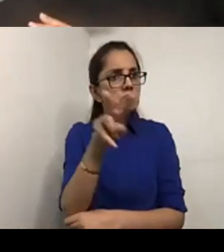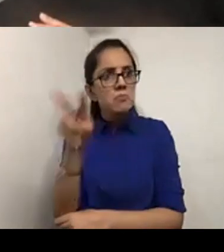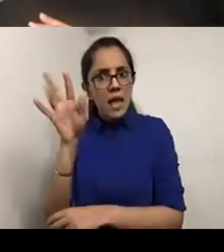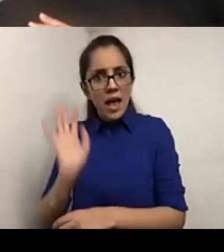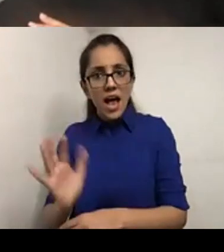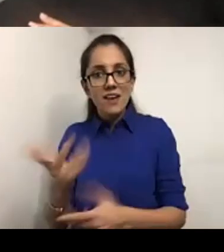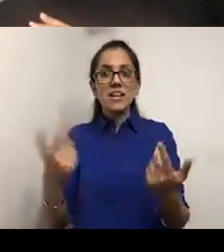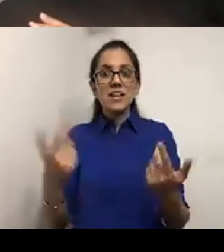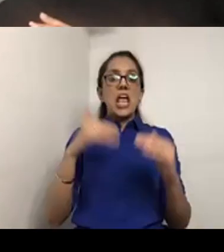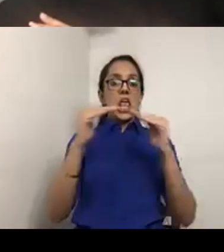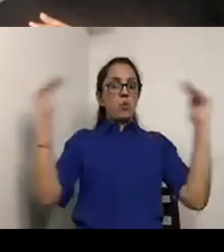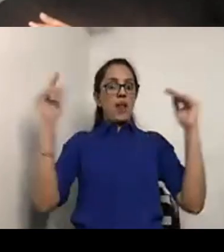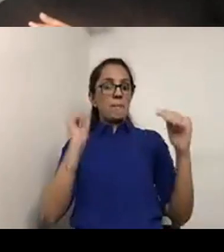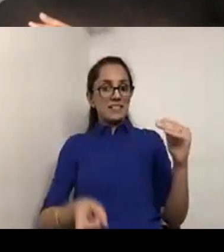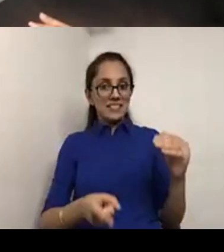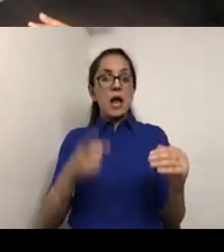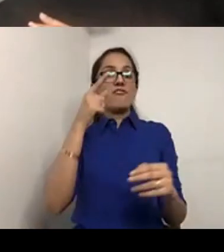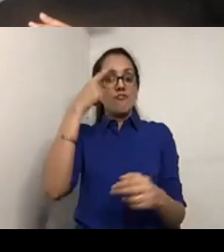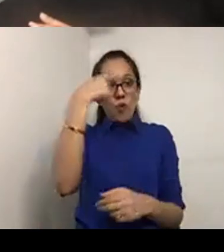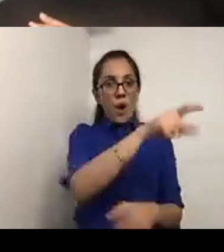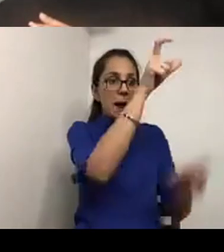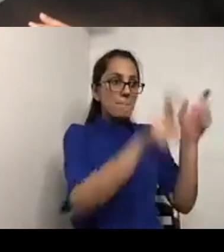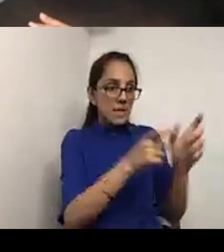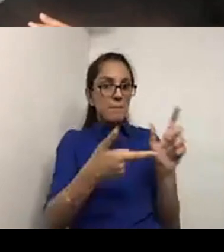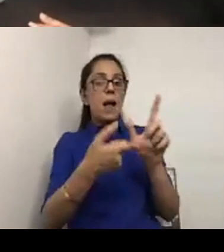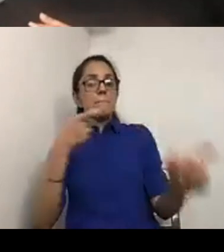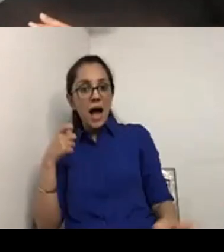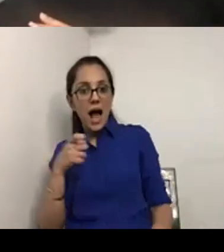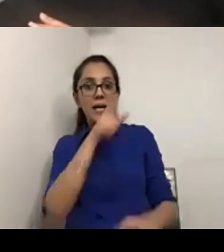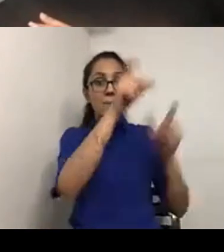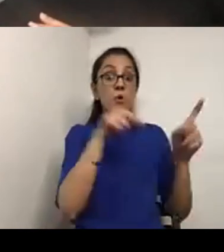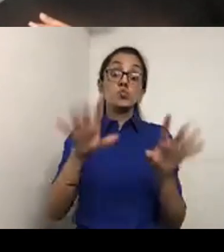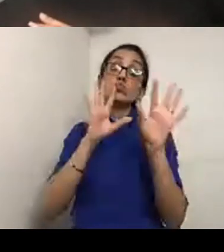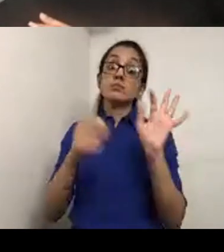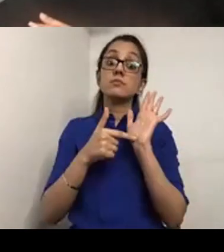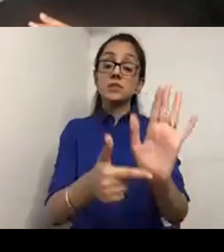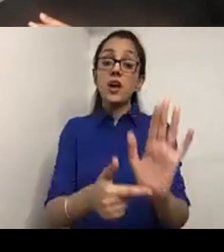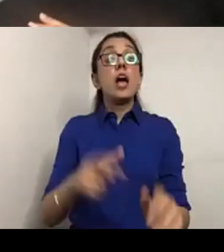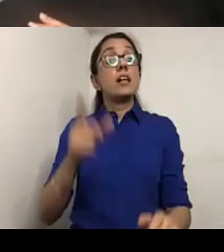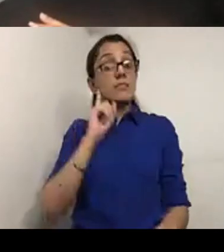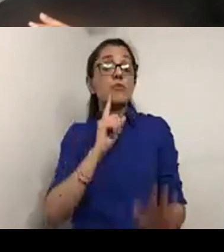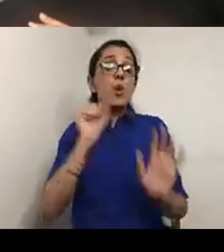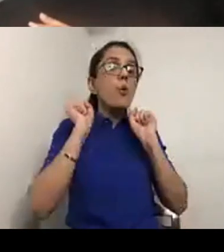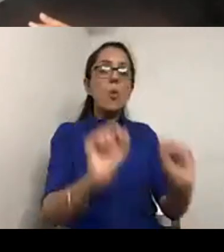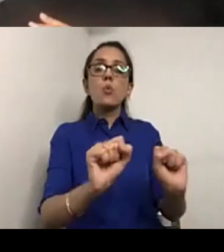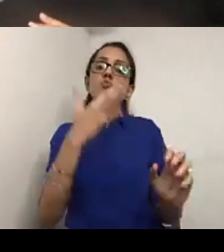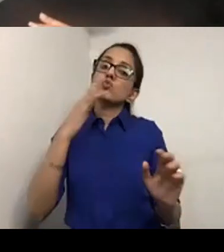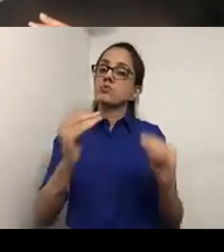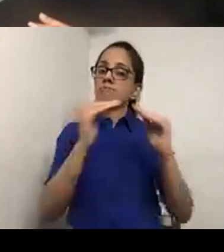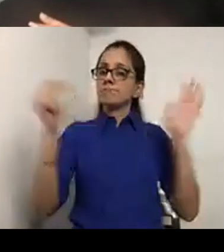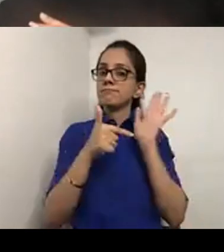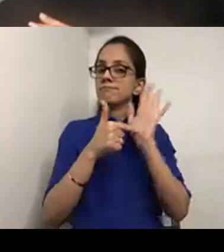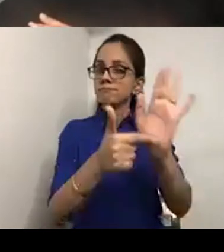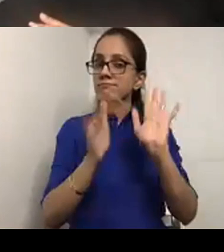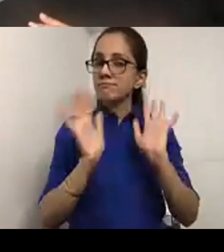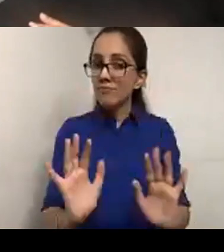about democracy for the people, by the people. I think this is a true representation of democracy. It is